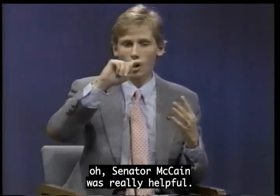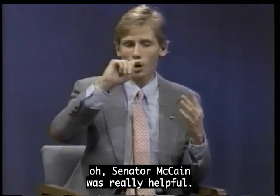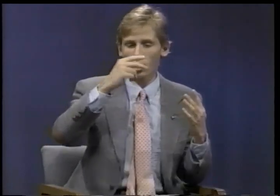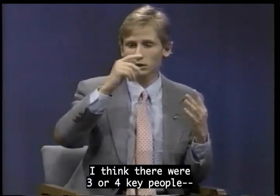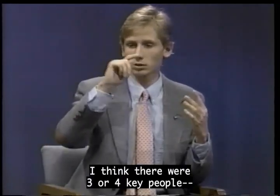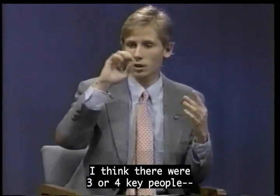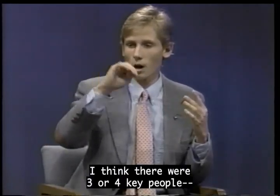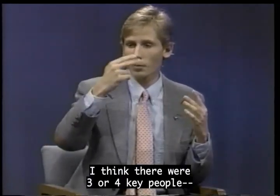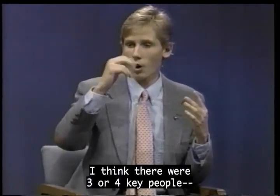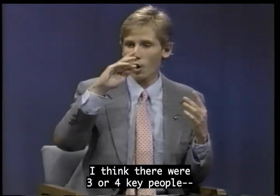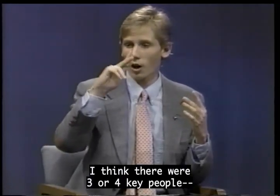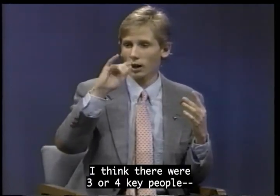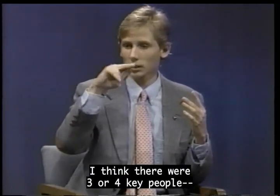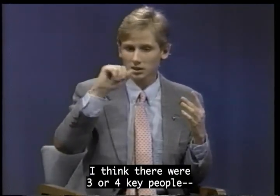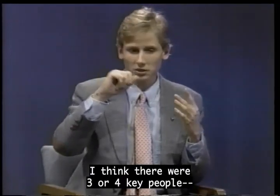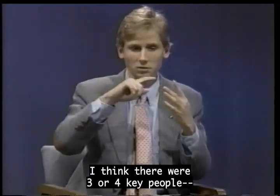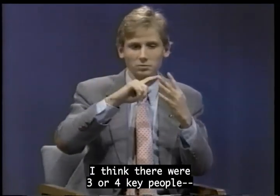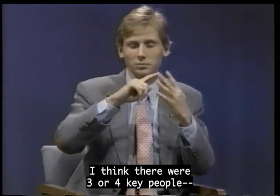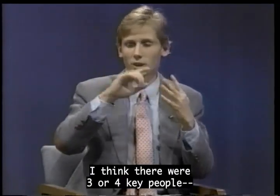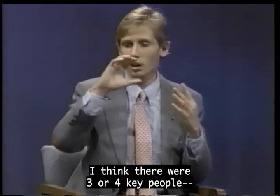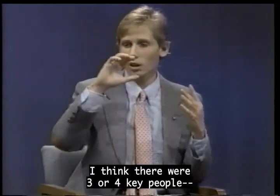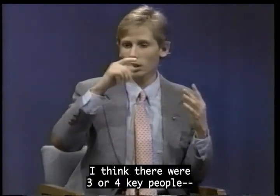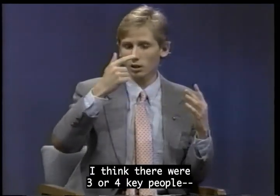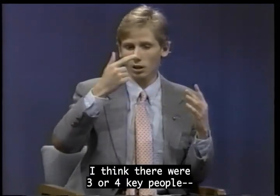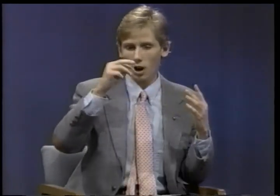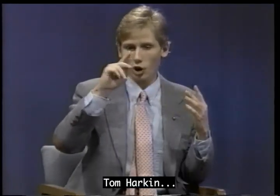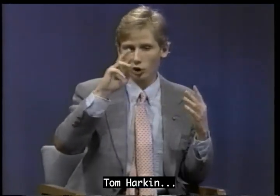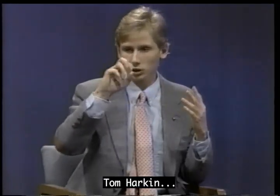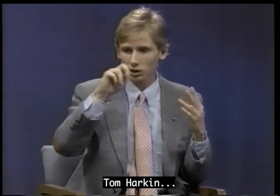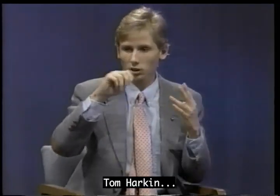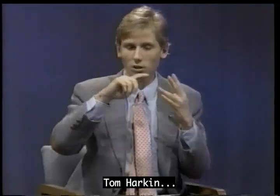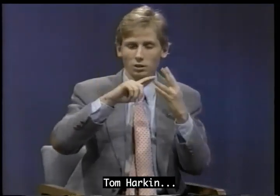or four key people. Tom Harkins